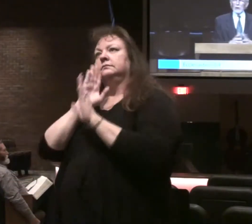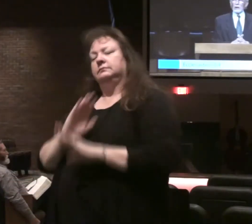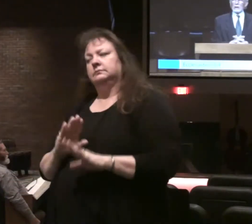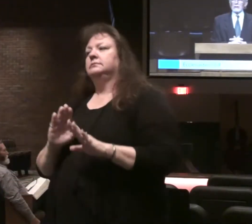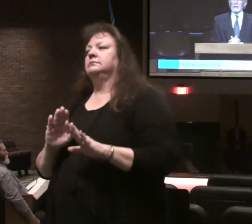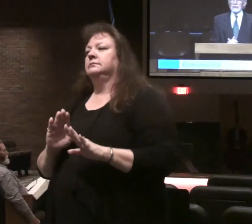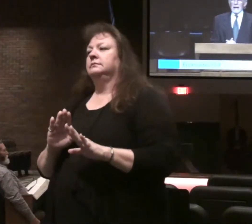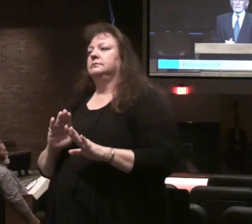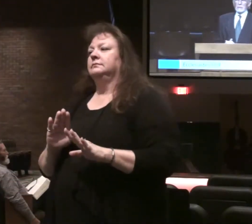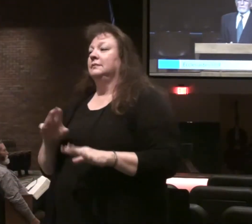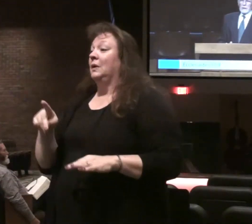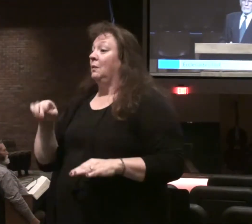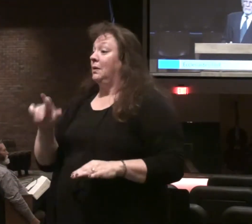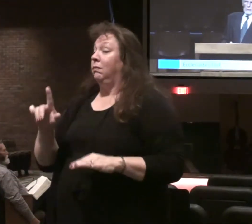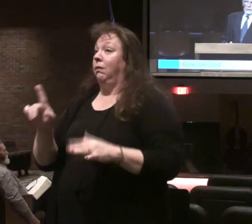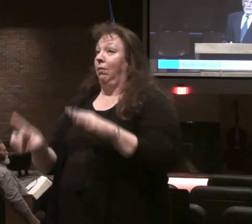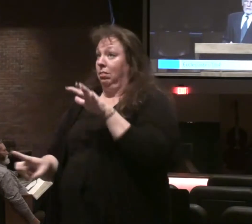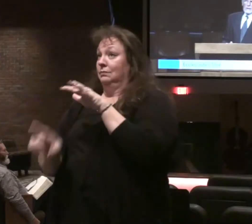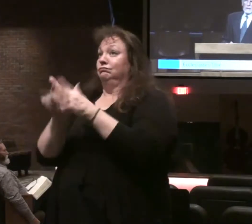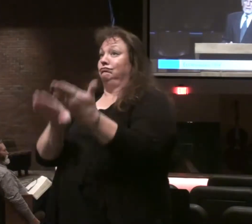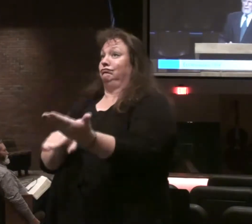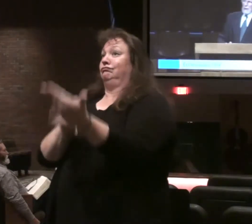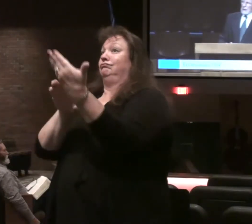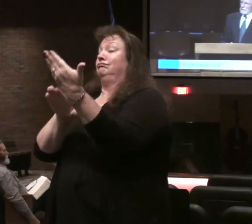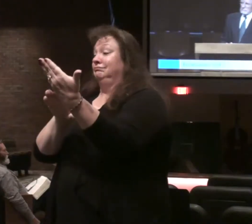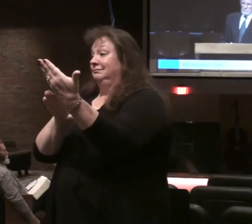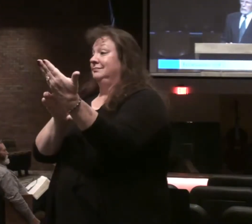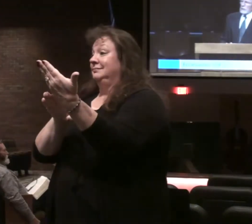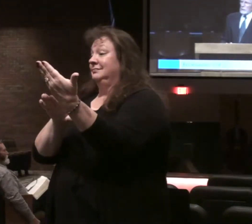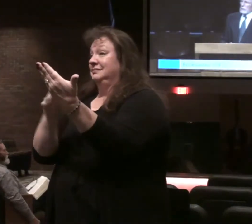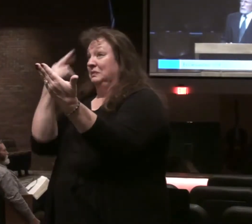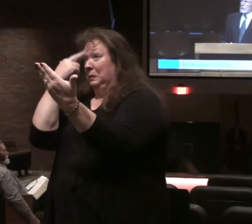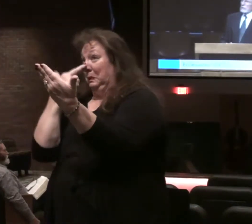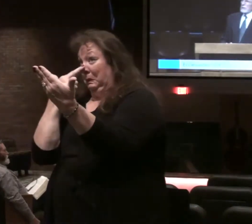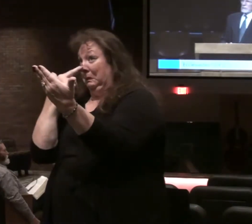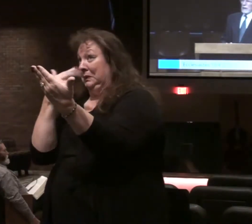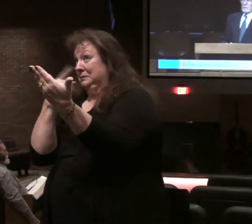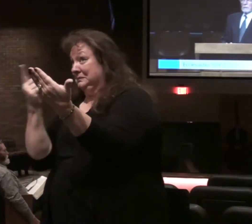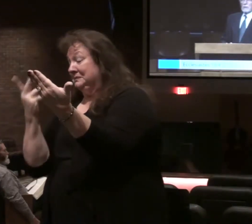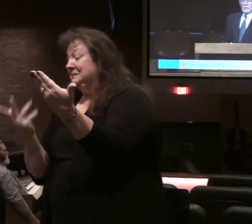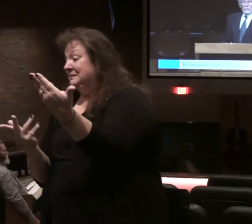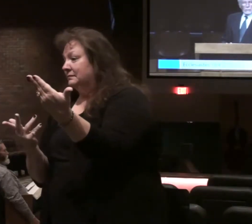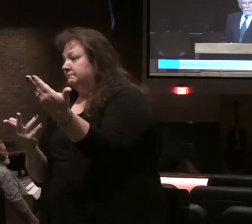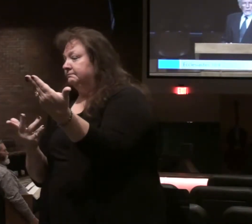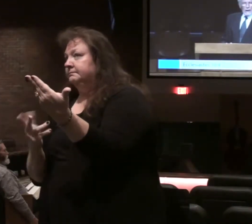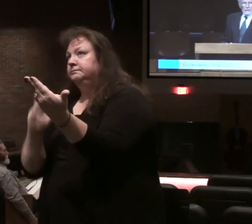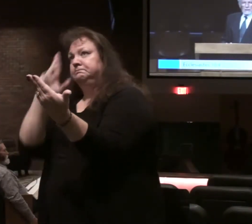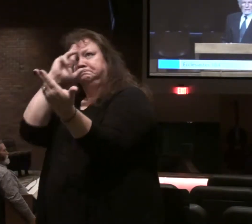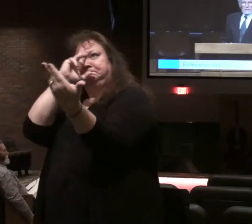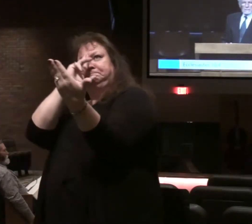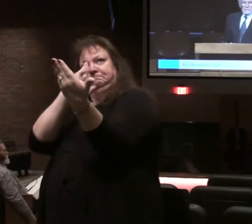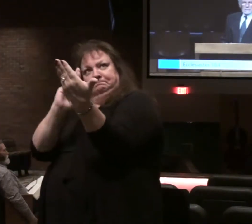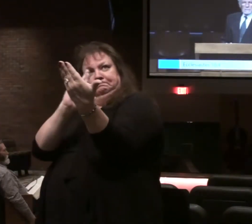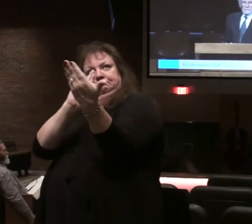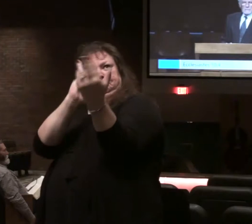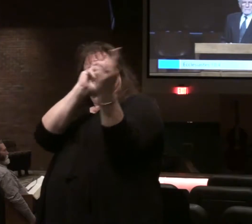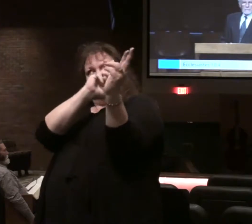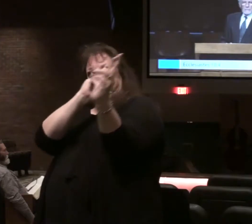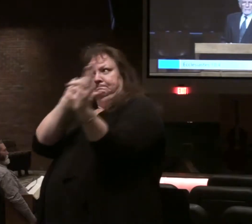time Paul has to appear before Roman authorities, for example, he shows respect.